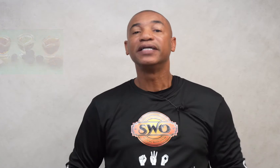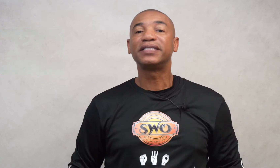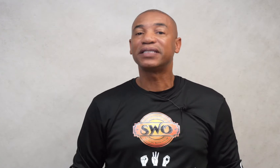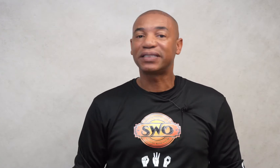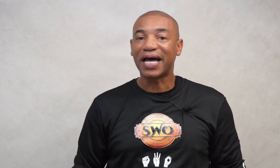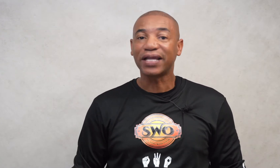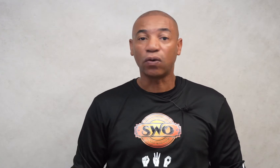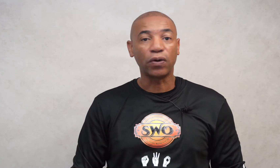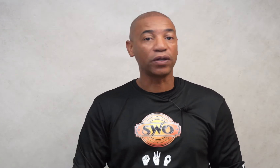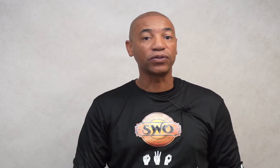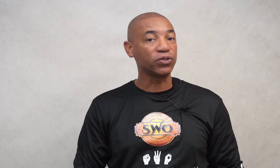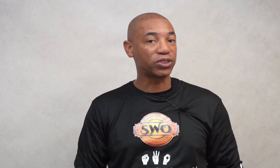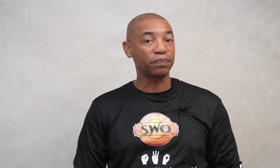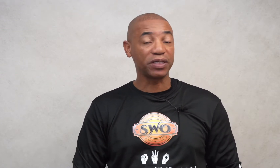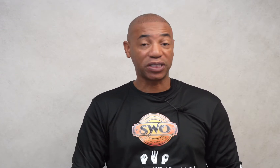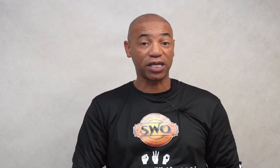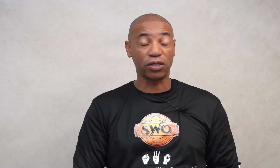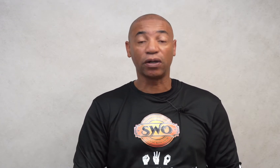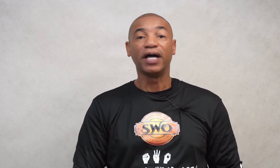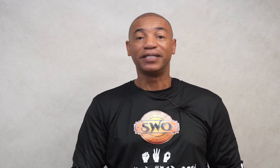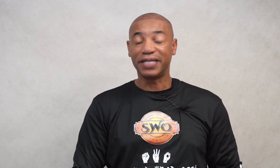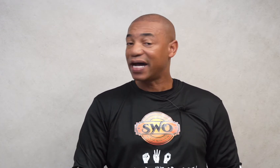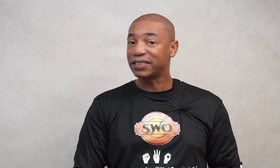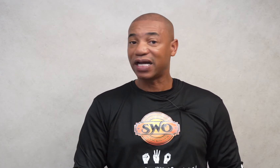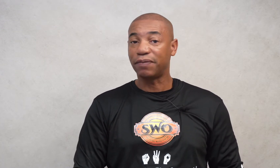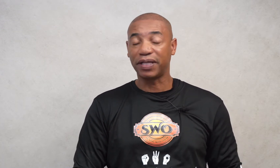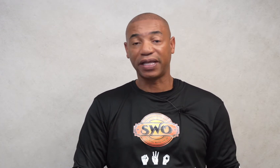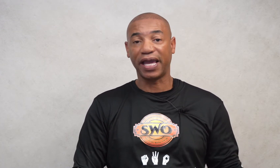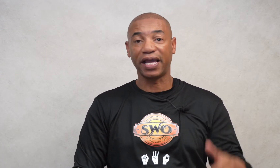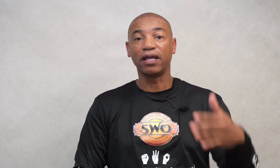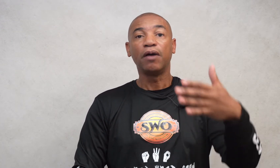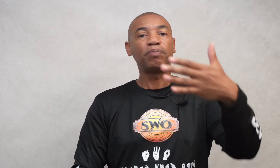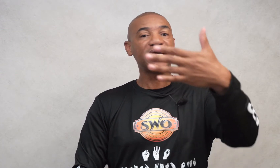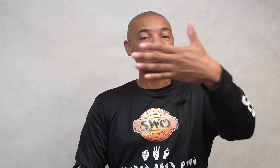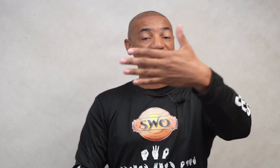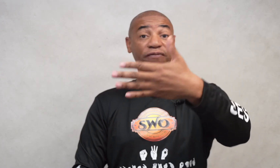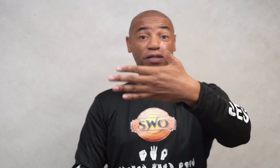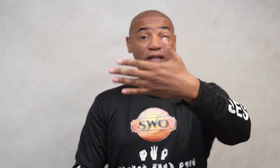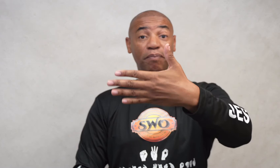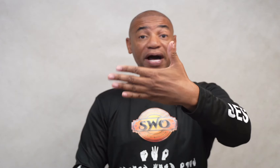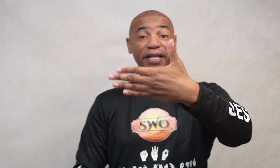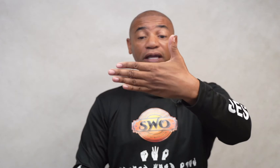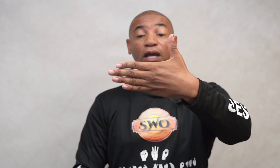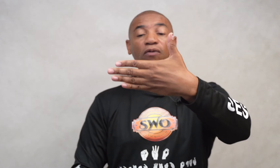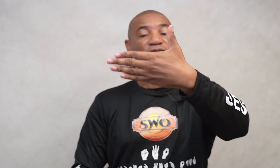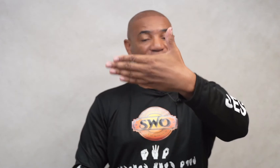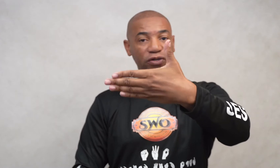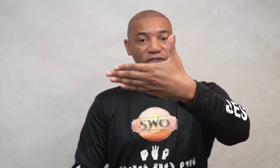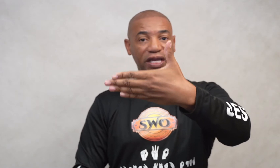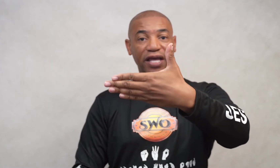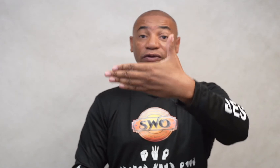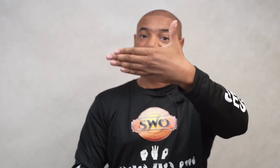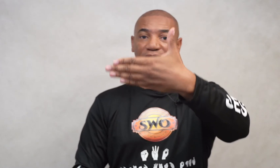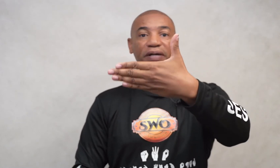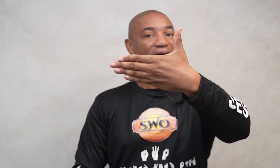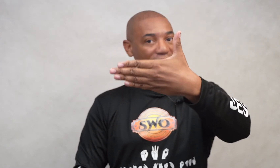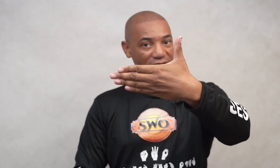To sign oil, you'll simply take your non-dominant hand, place that in front of the body, fingers together, thumb kind of